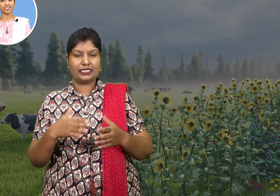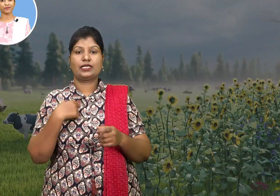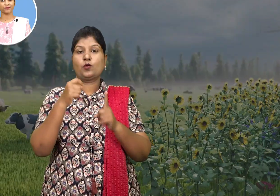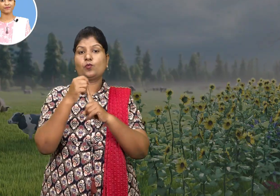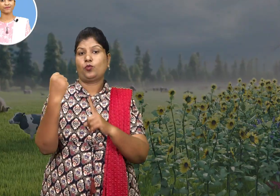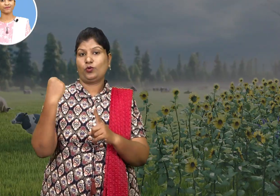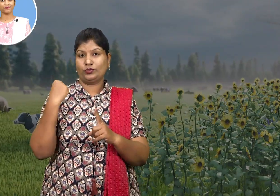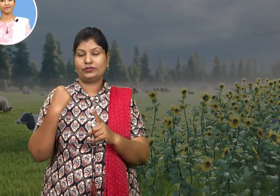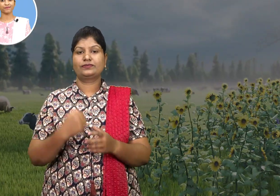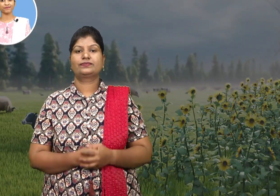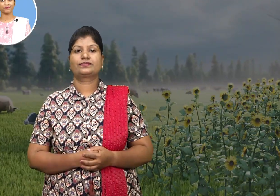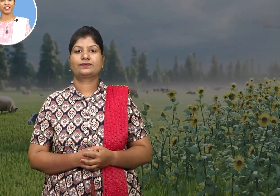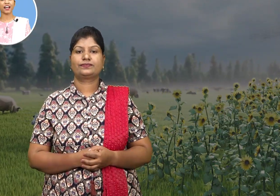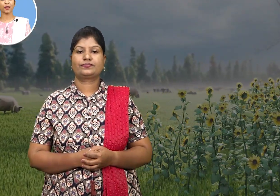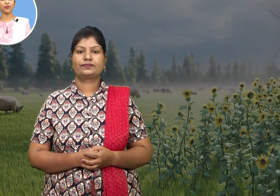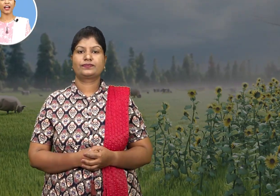proteins,